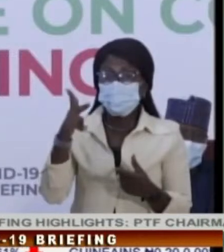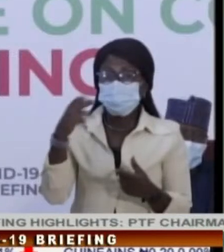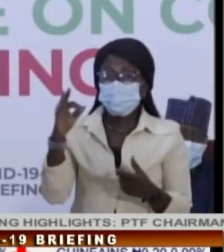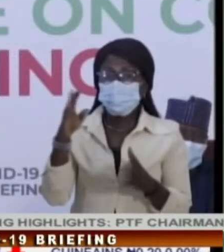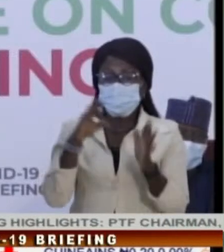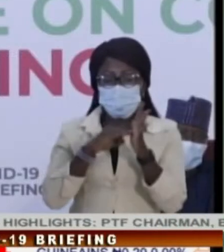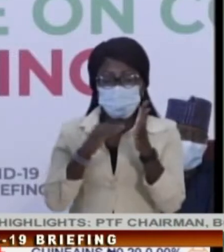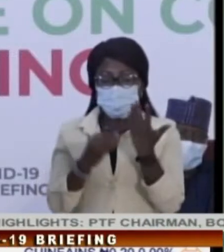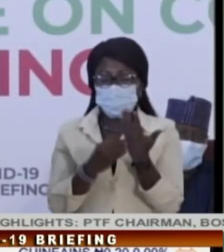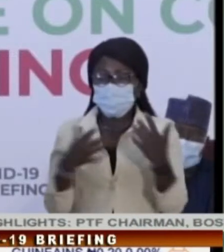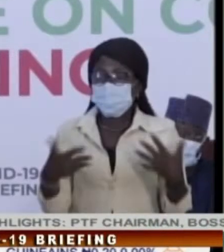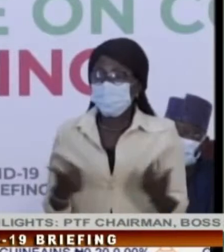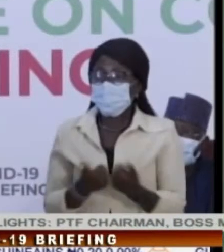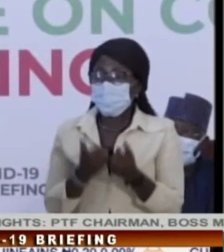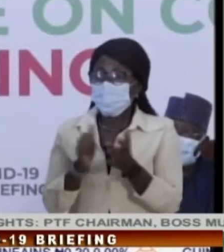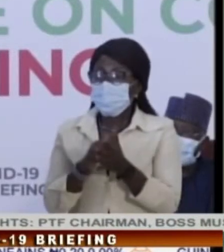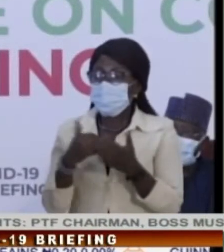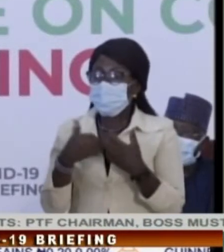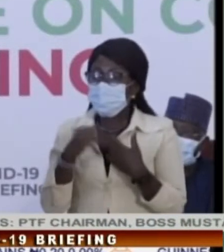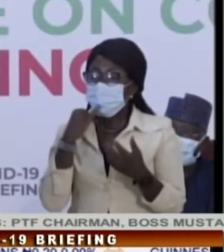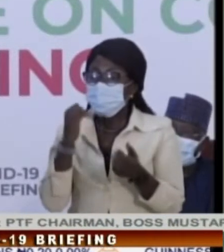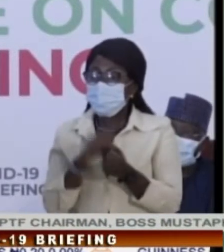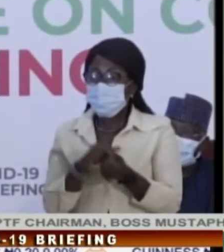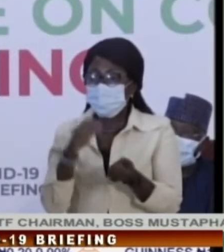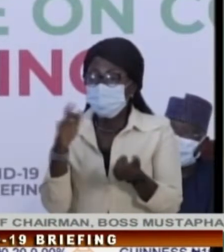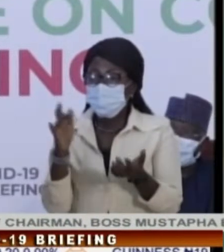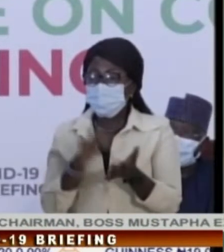having is with crowds that are outside